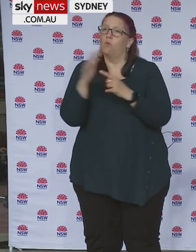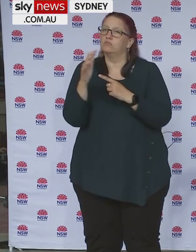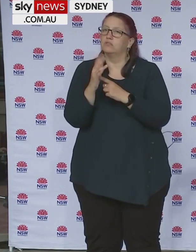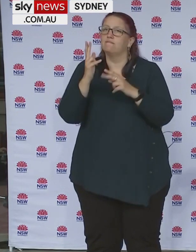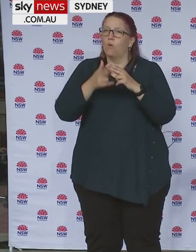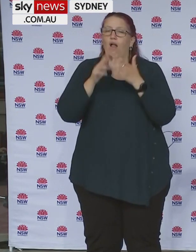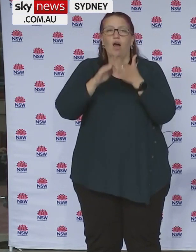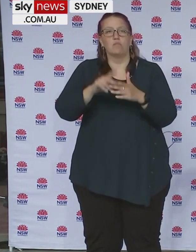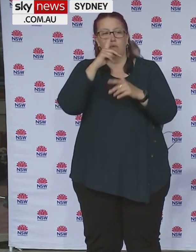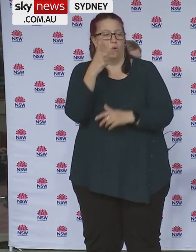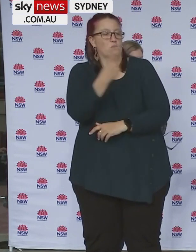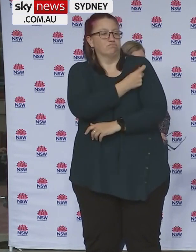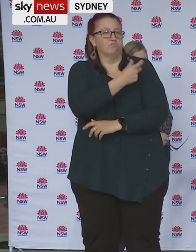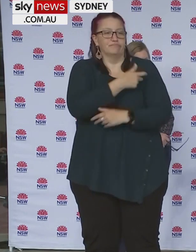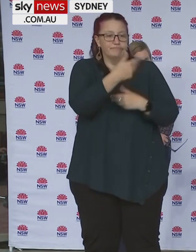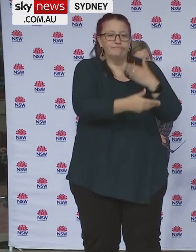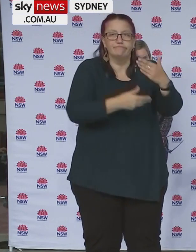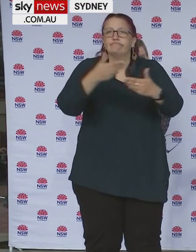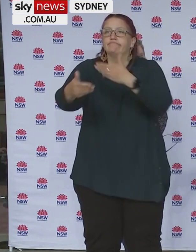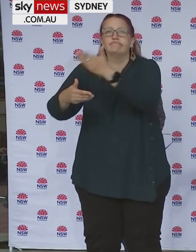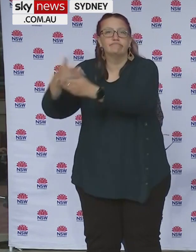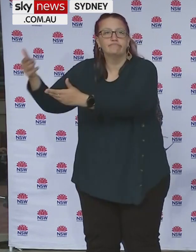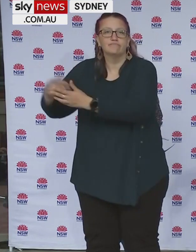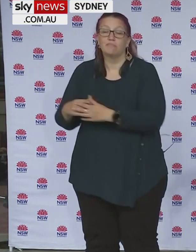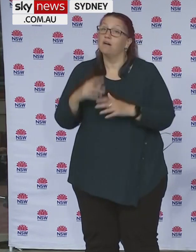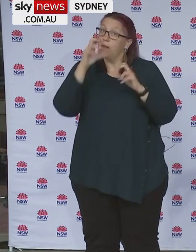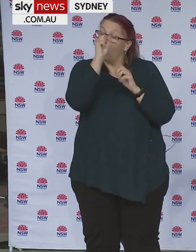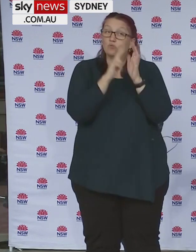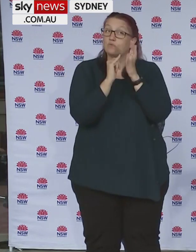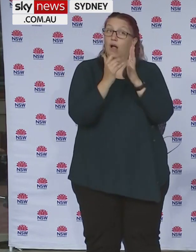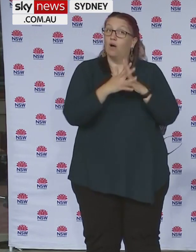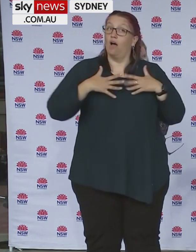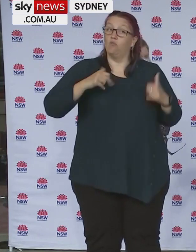efforts in getting more doses to them, but through the federal government, but also getting more of them online.